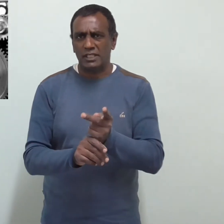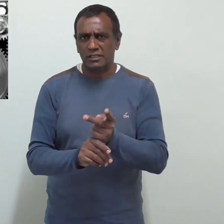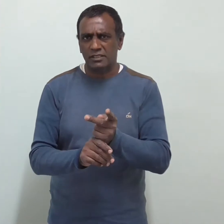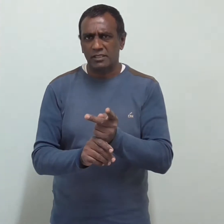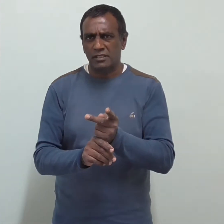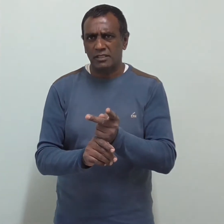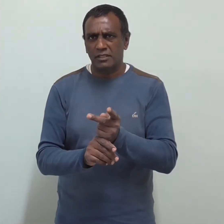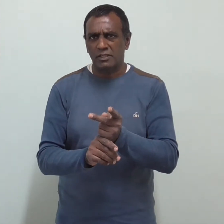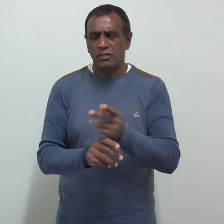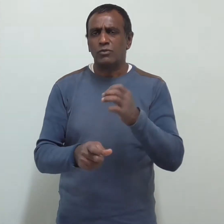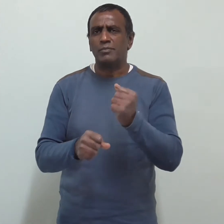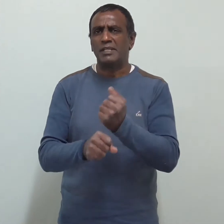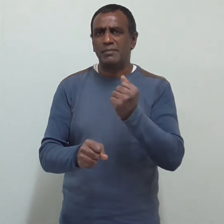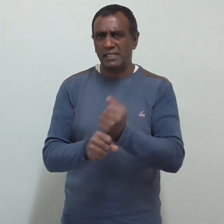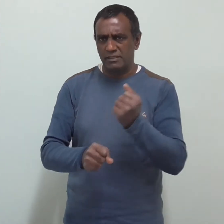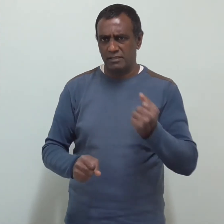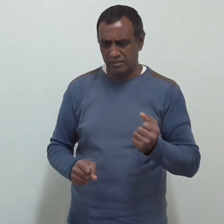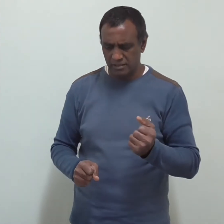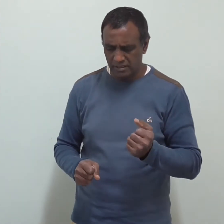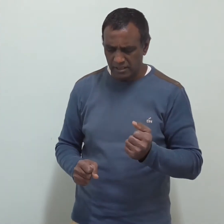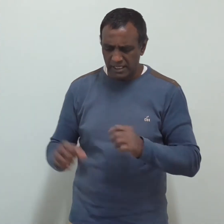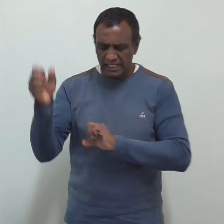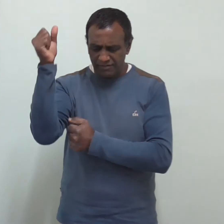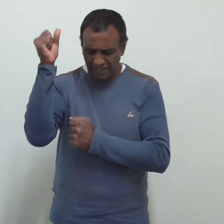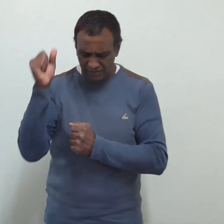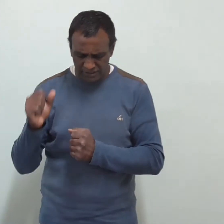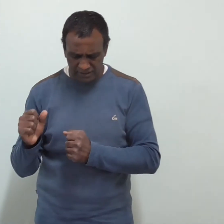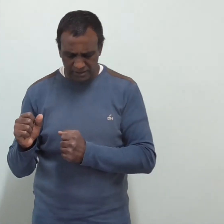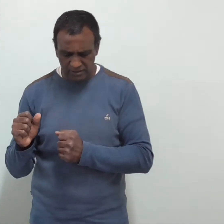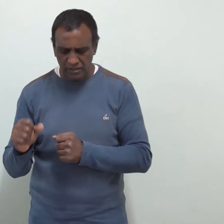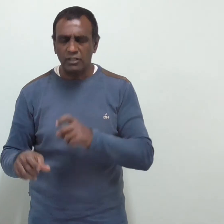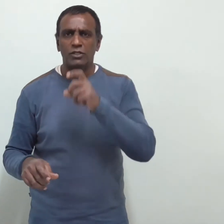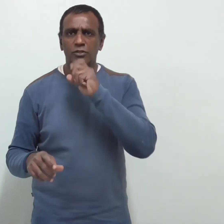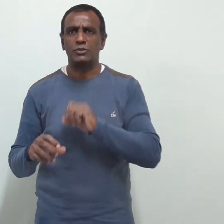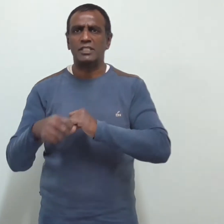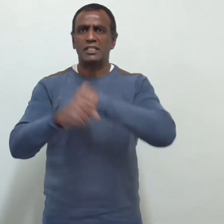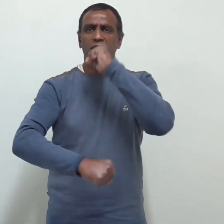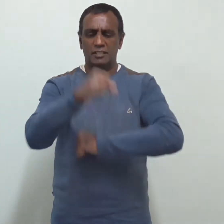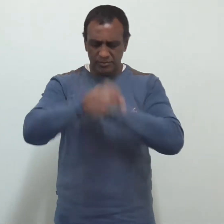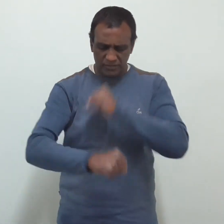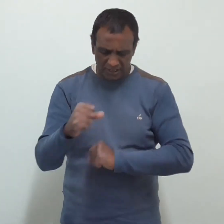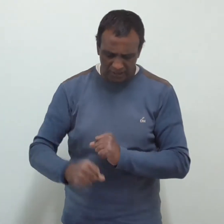Products were being made in factories using